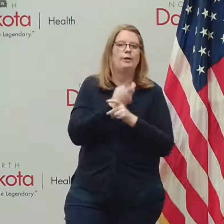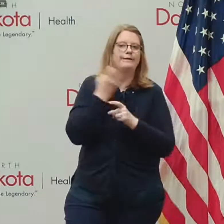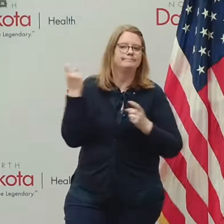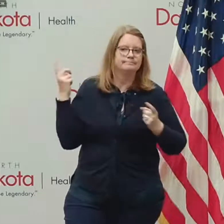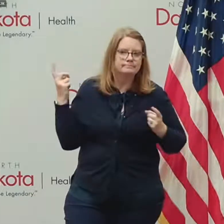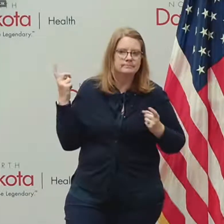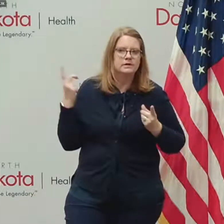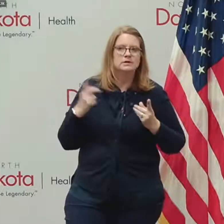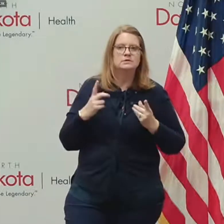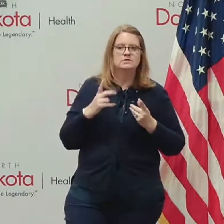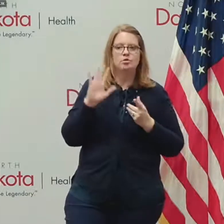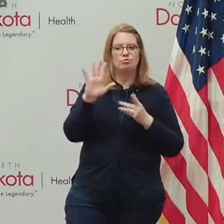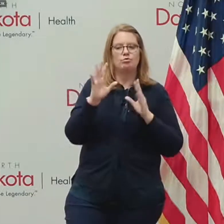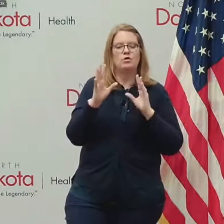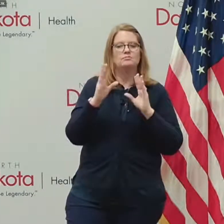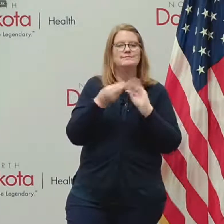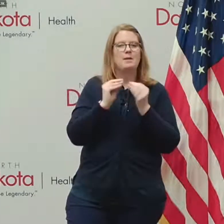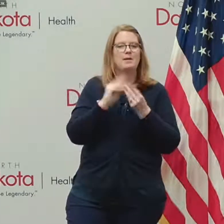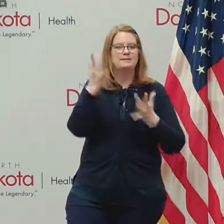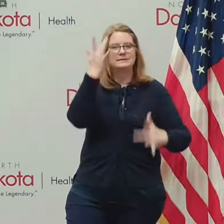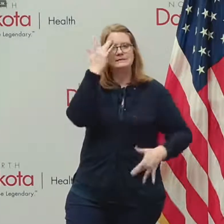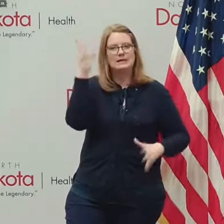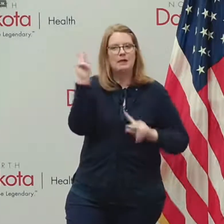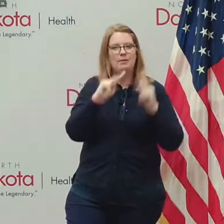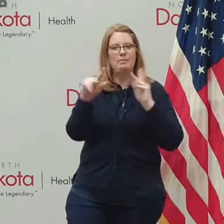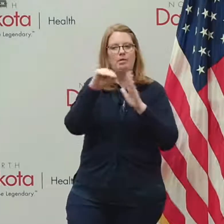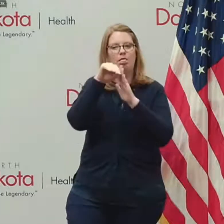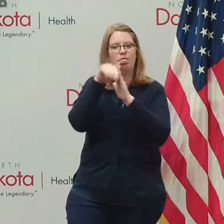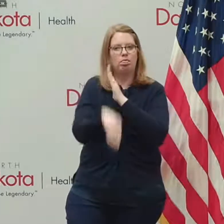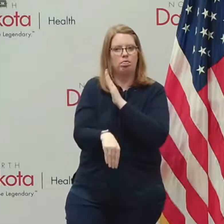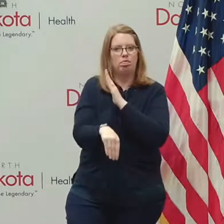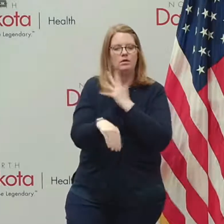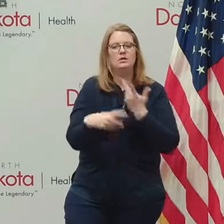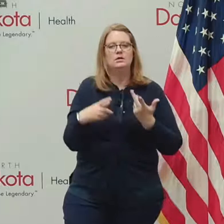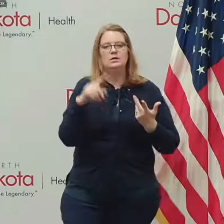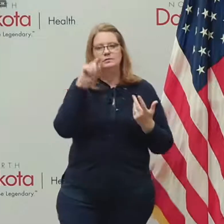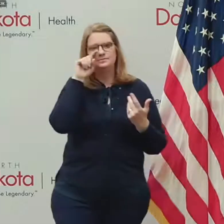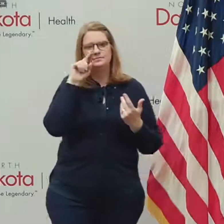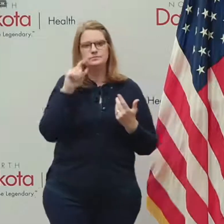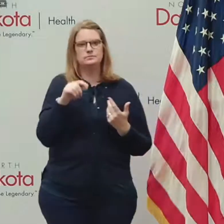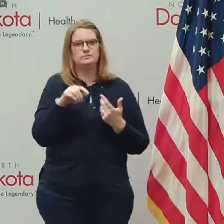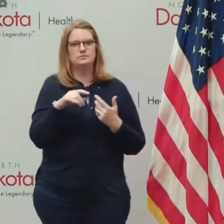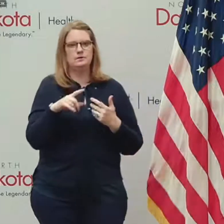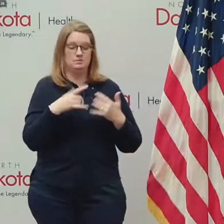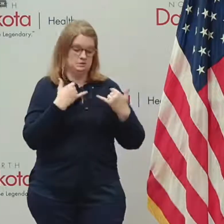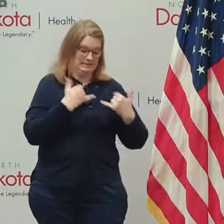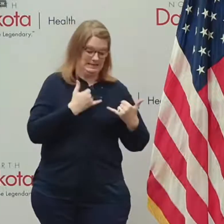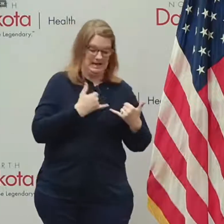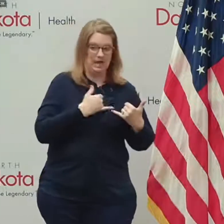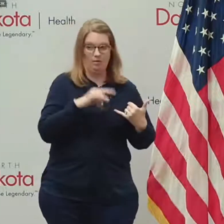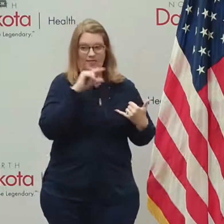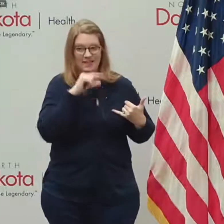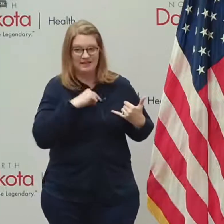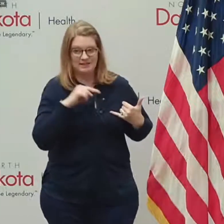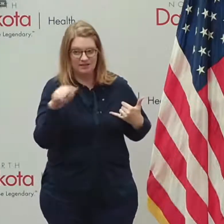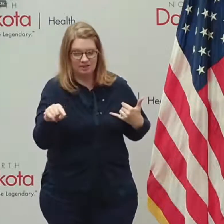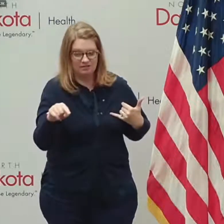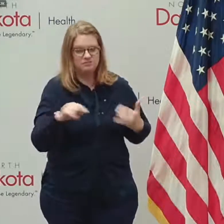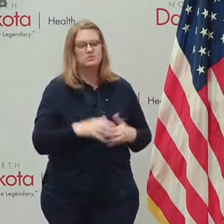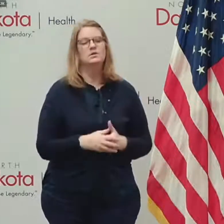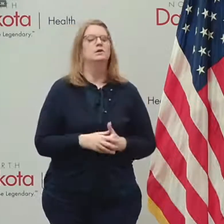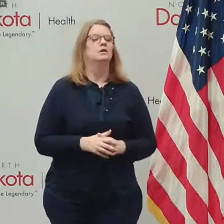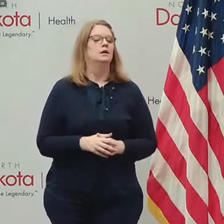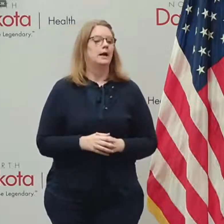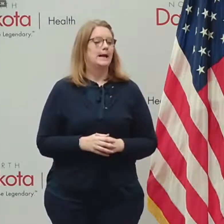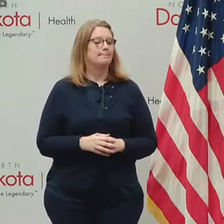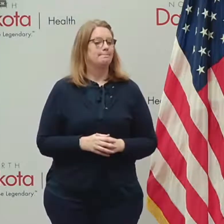that down to being having the most positive improvements between now and Thanksgiving. I want to